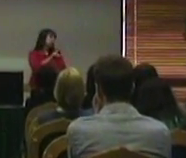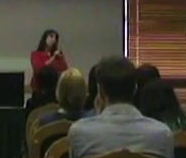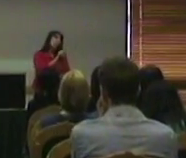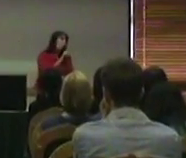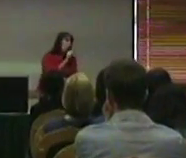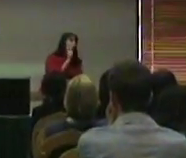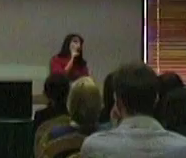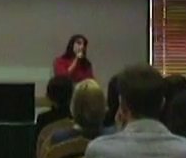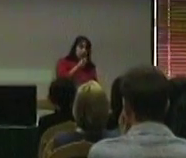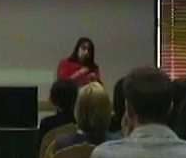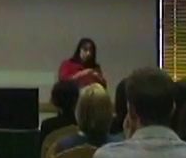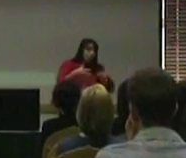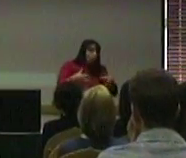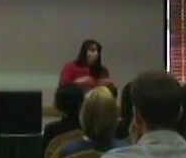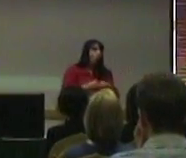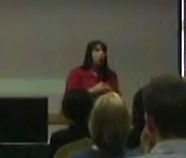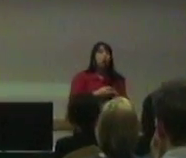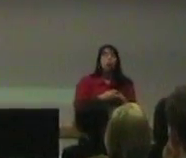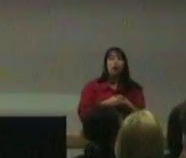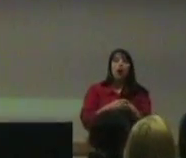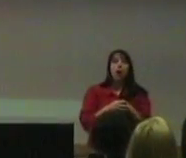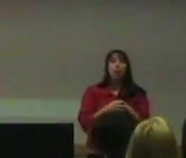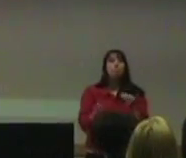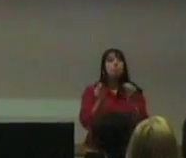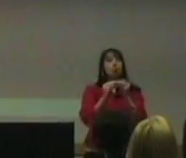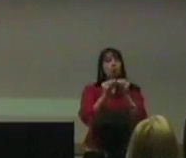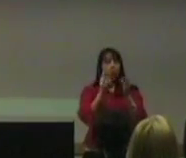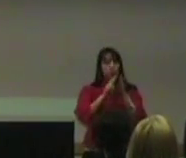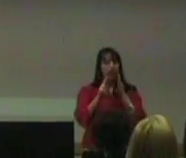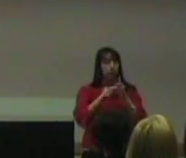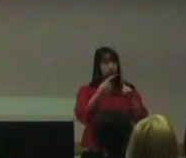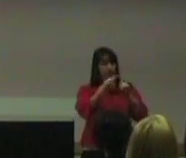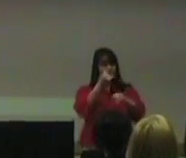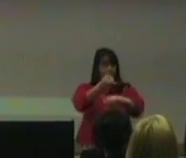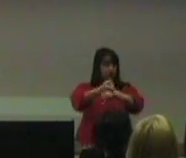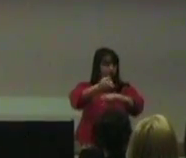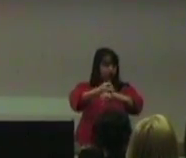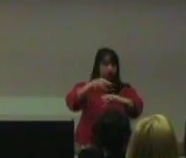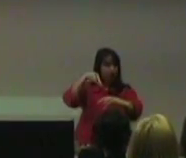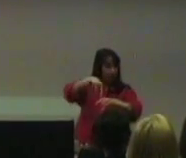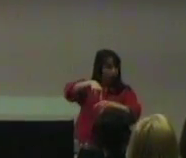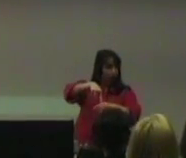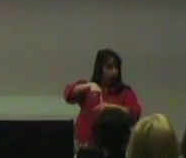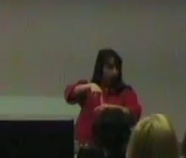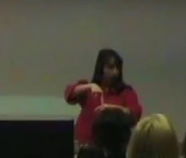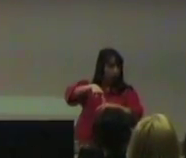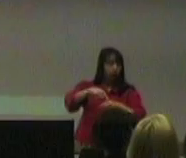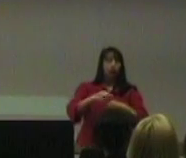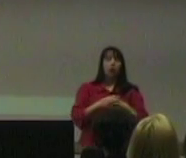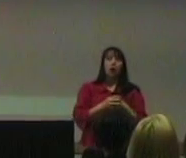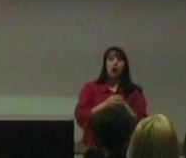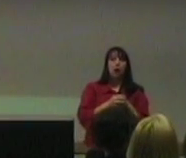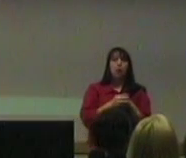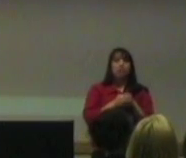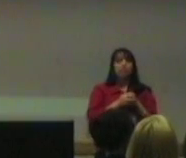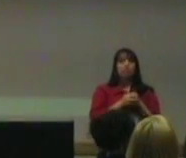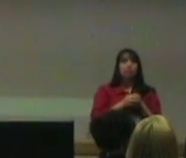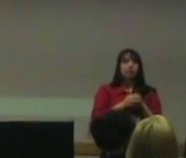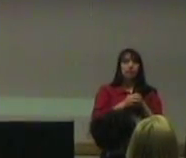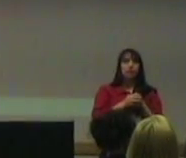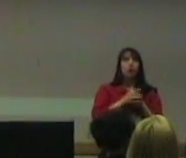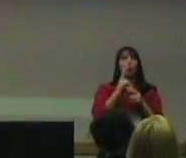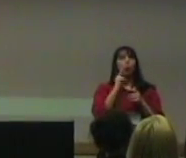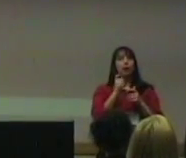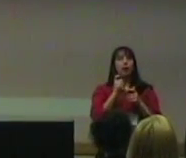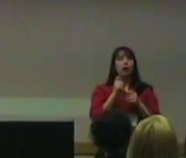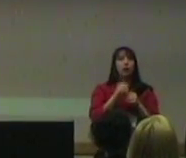what you're asking, but not enough. There isn't enough research. We definitely need to expand that research base. And a lot of the research is